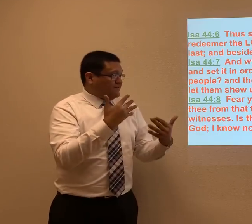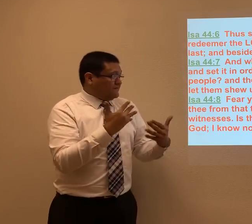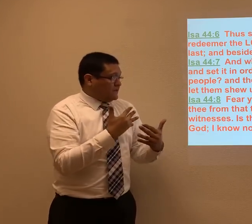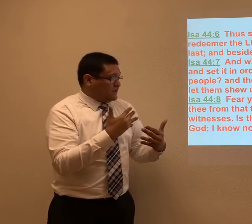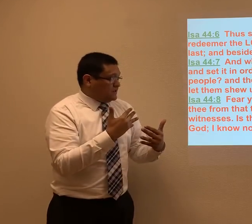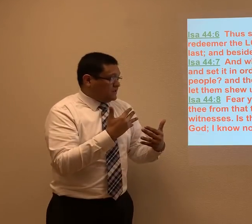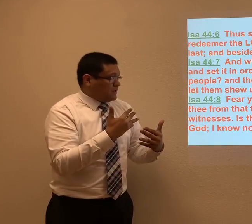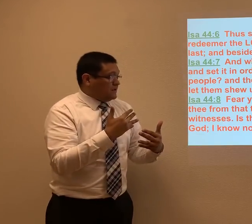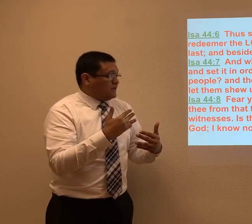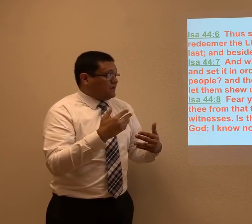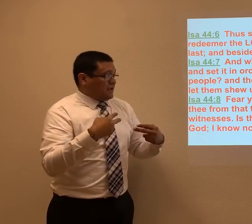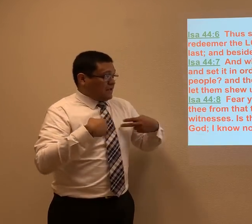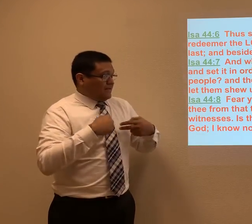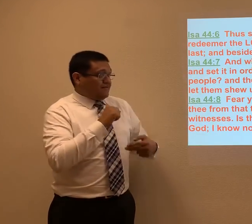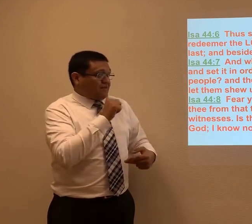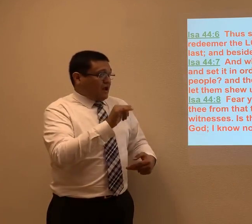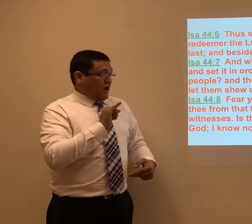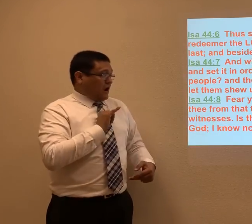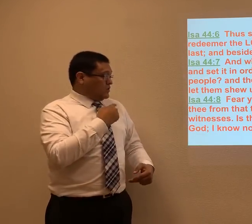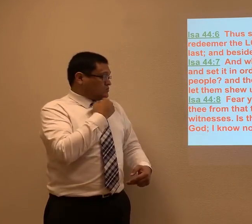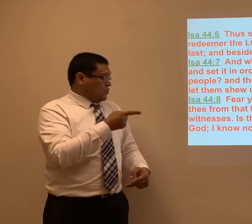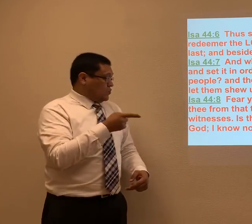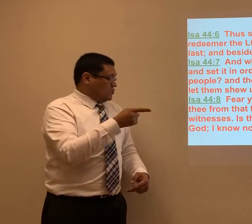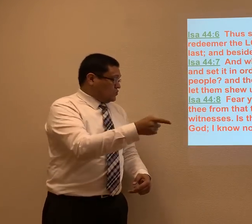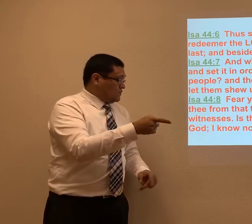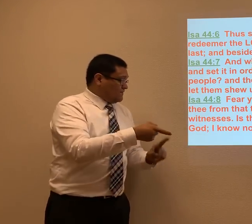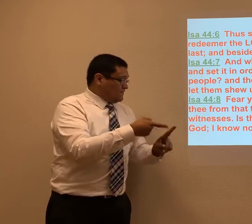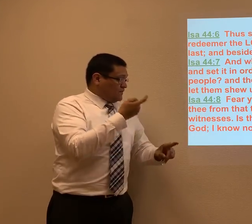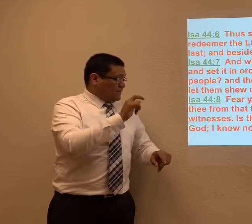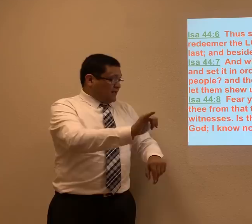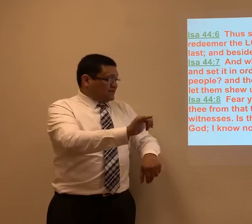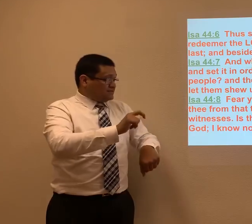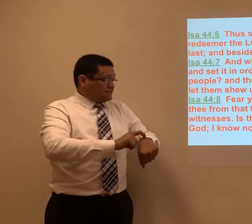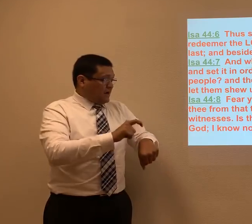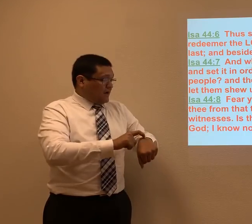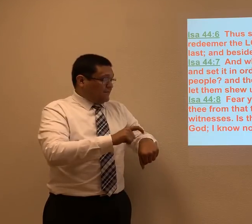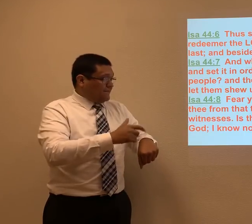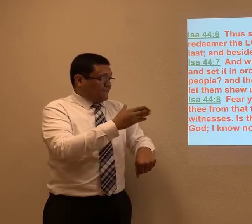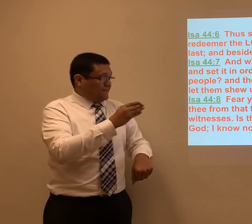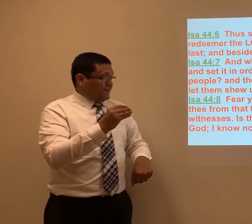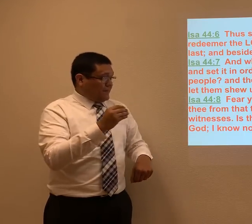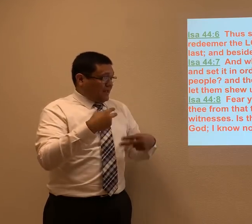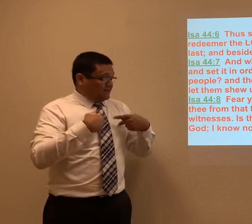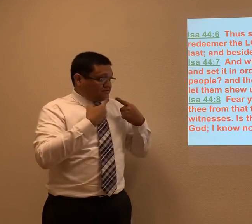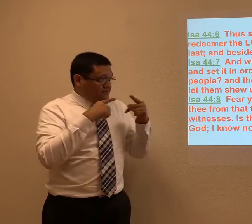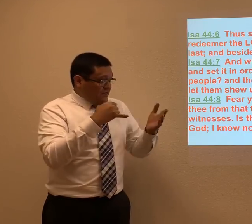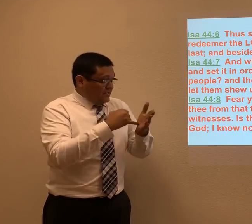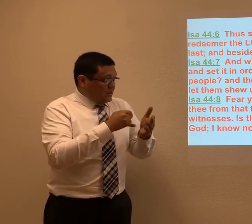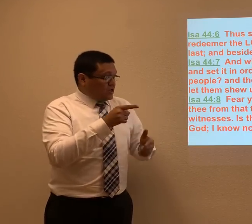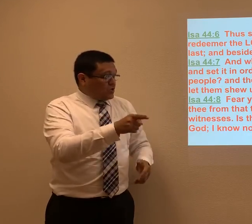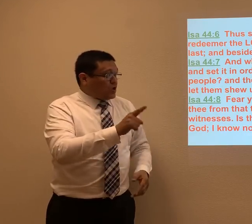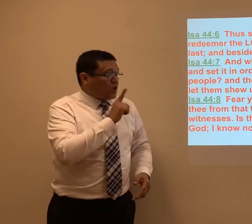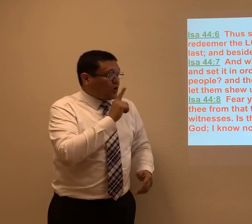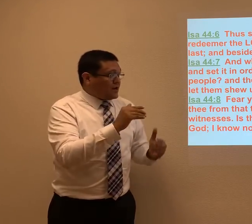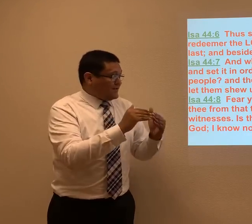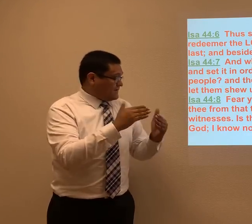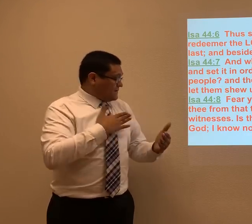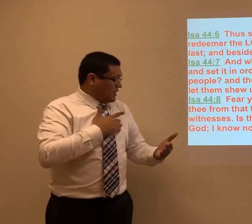verse 8 says, fear ye not, neither be afraid. Have not I told thee that from that time, and